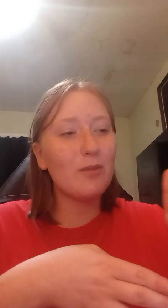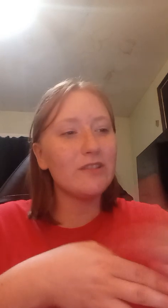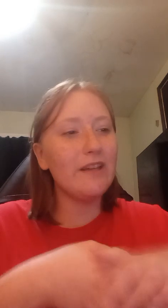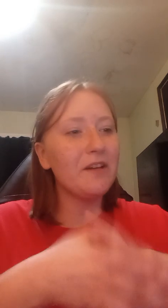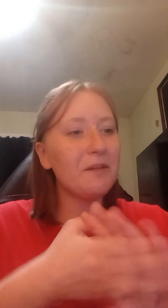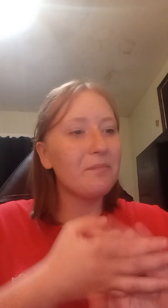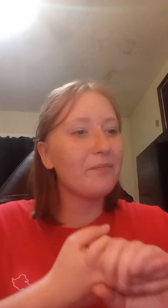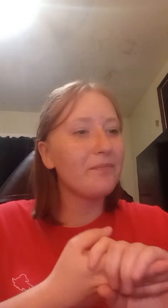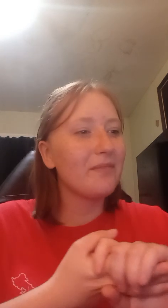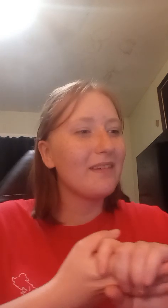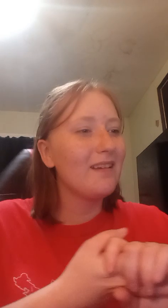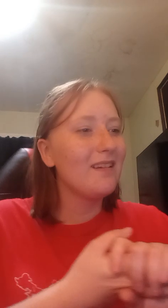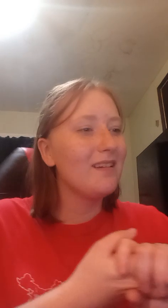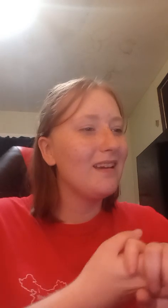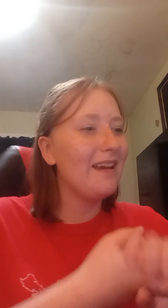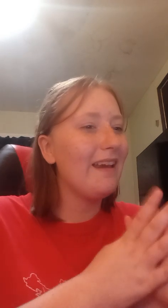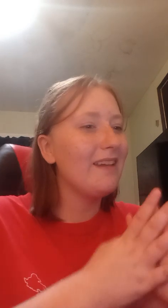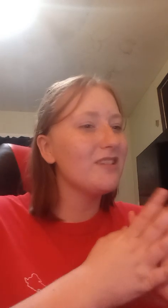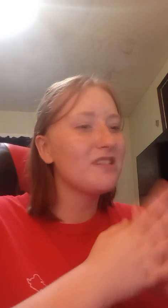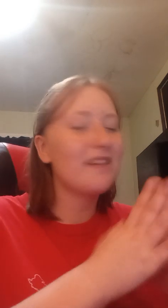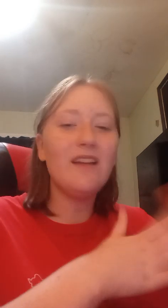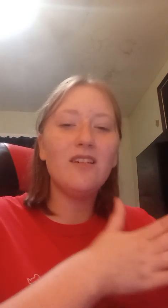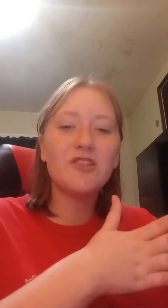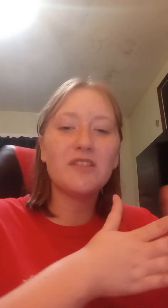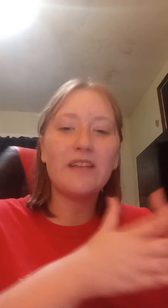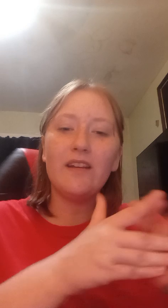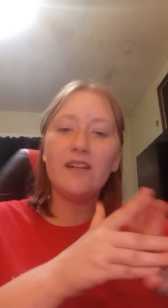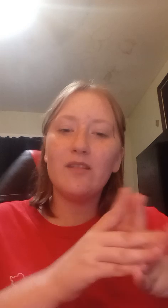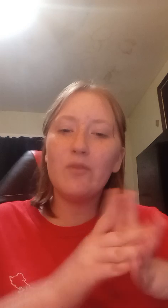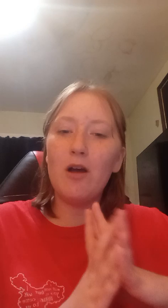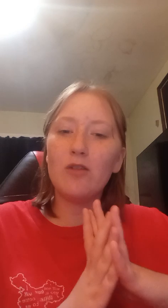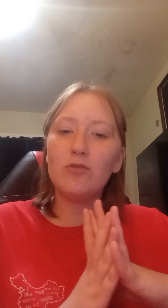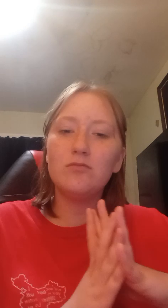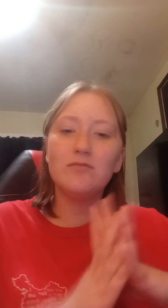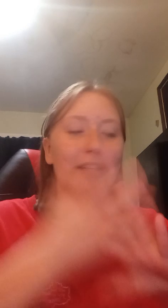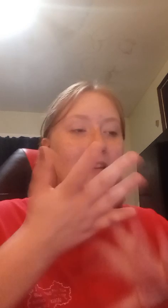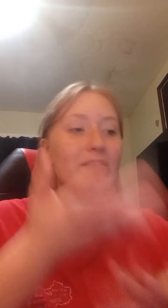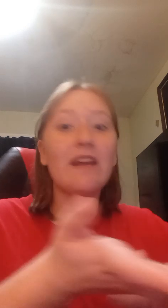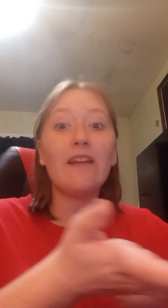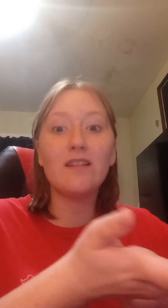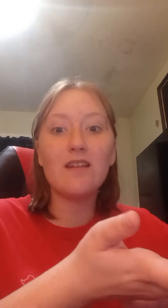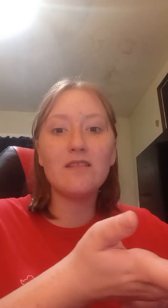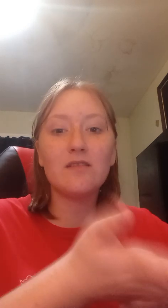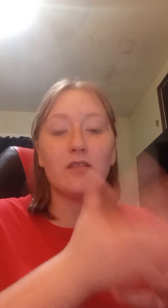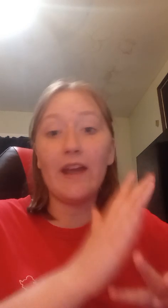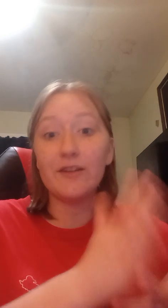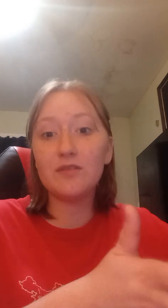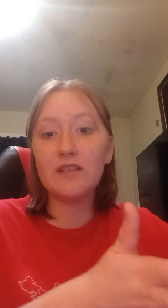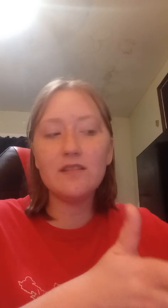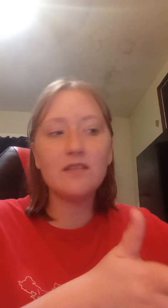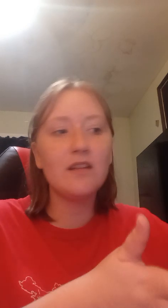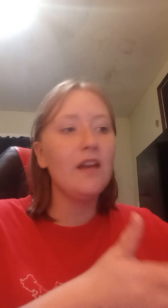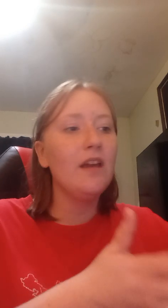personality. And just gain an understanding of the model, and even taking the test, the actual test, can